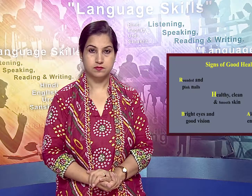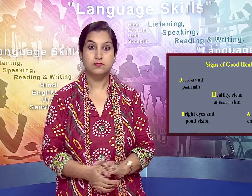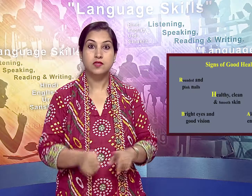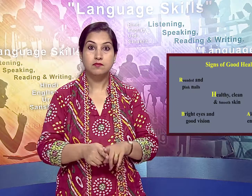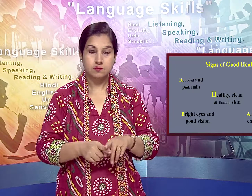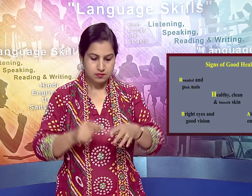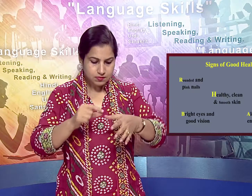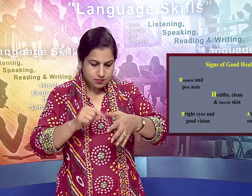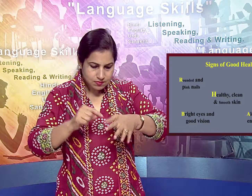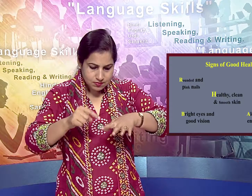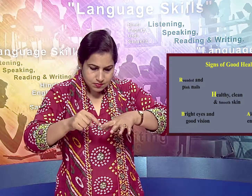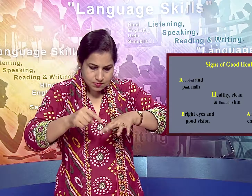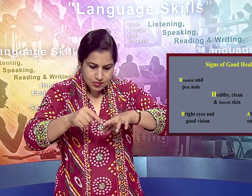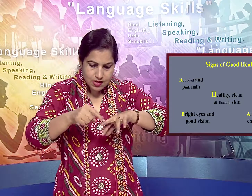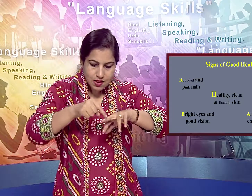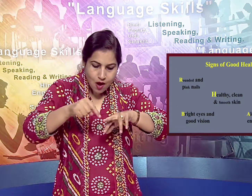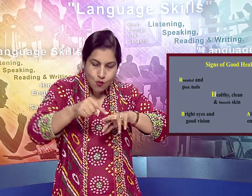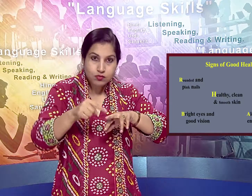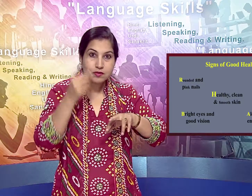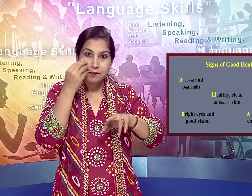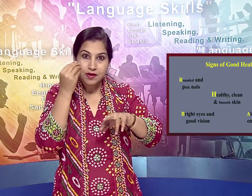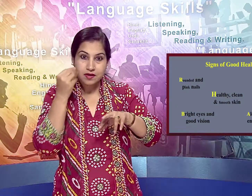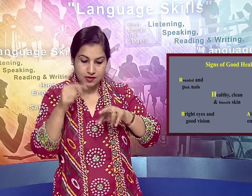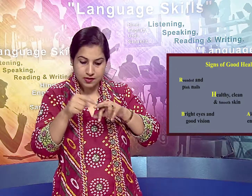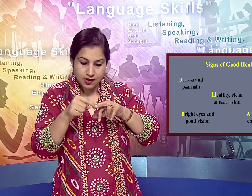like rounded and pink nails,